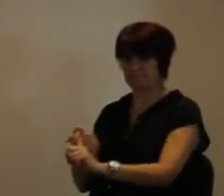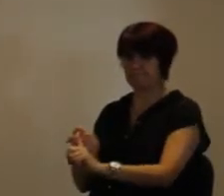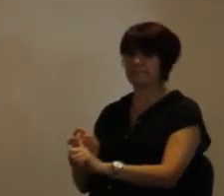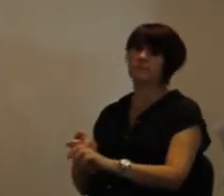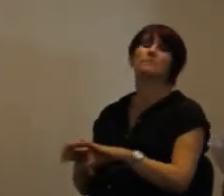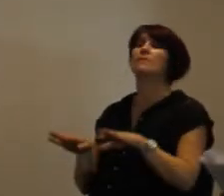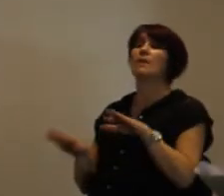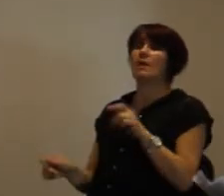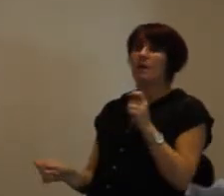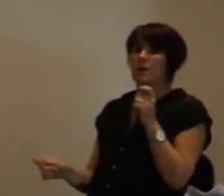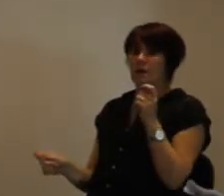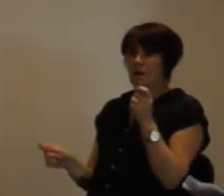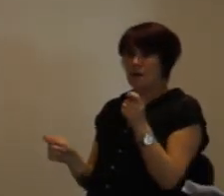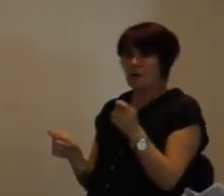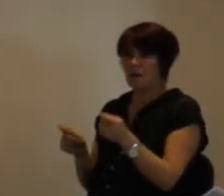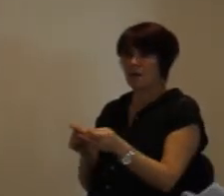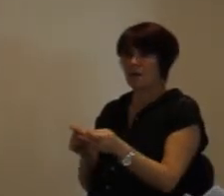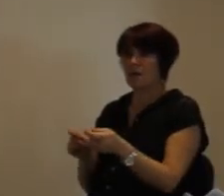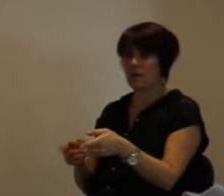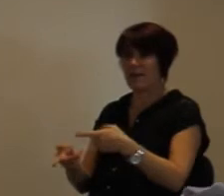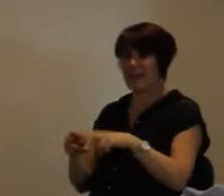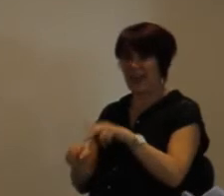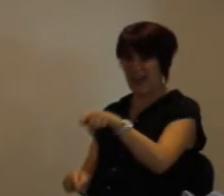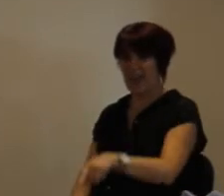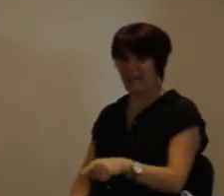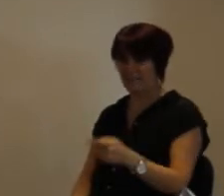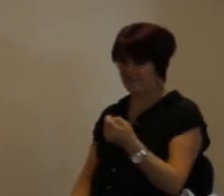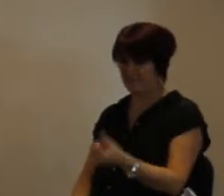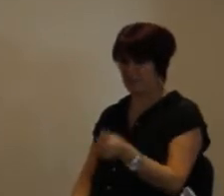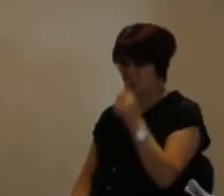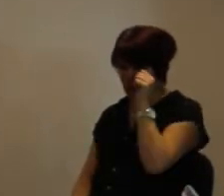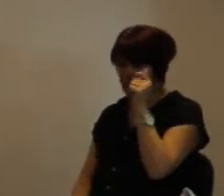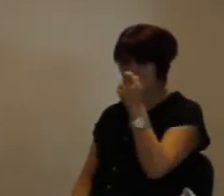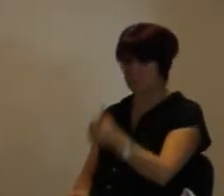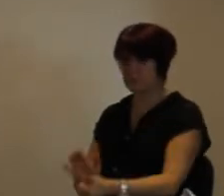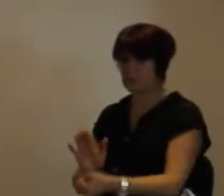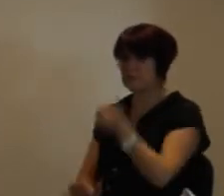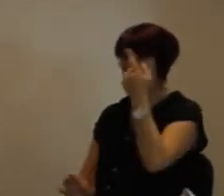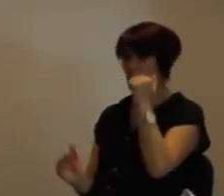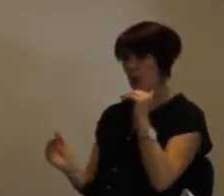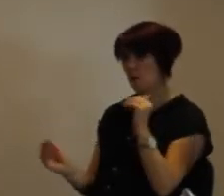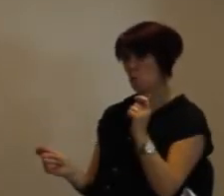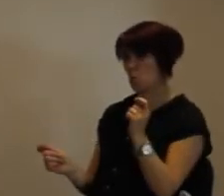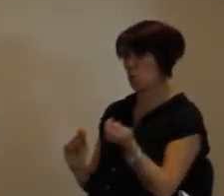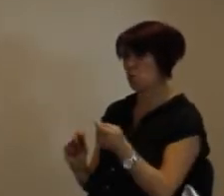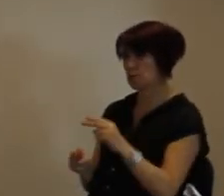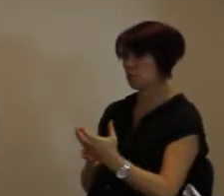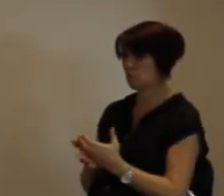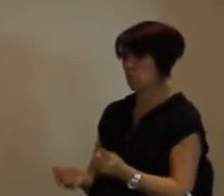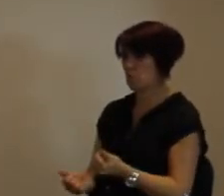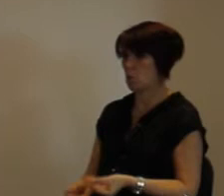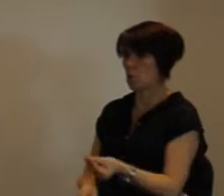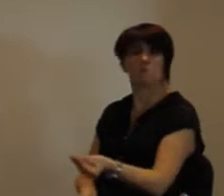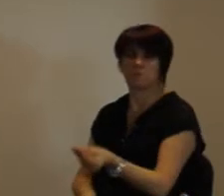Adjustment to assessment should not compensate a learner for lack of knowledge and skills. We're not there to give the